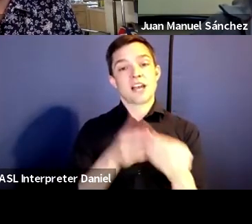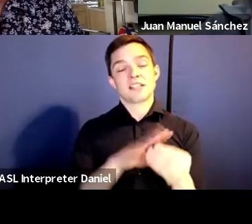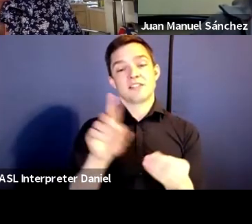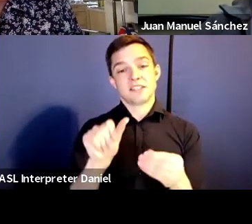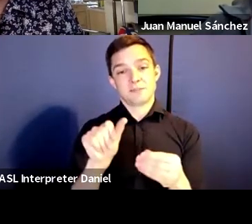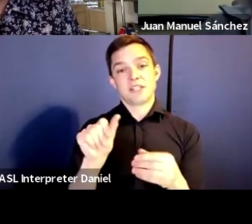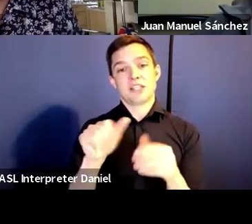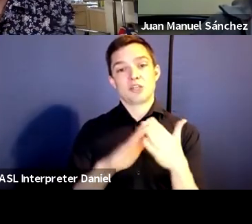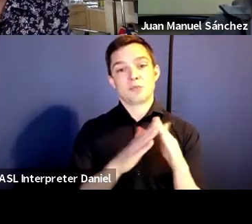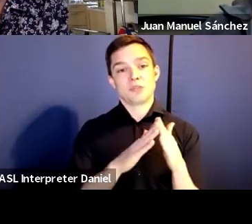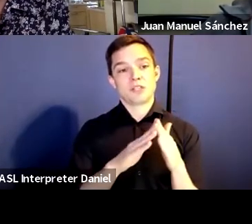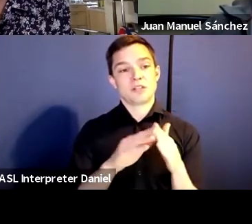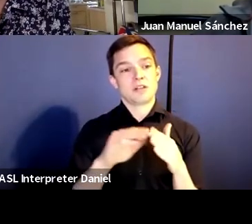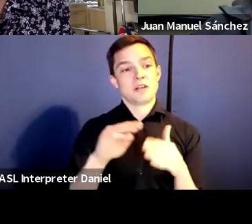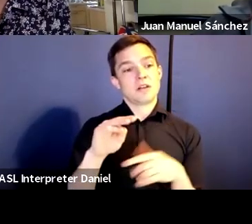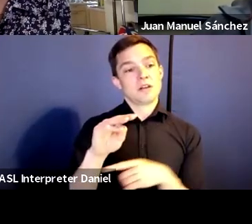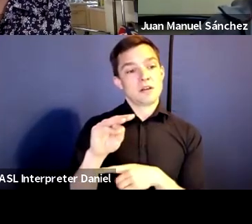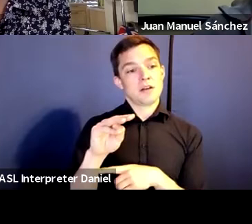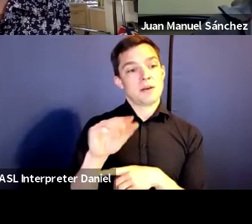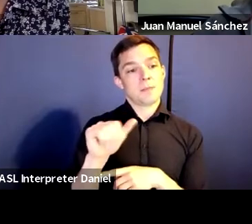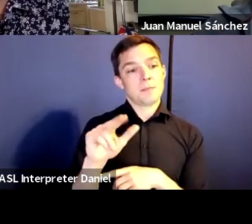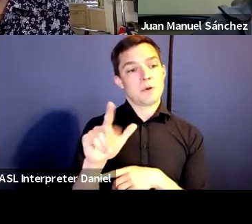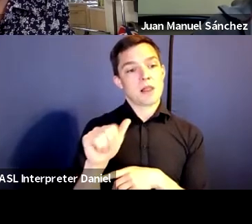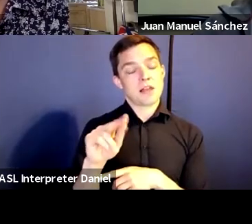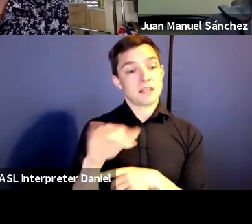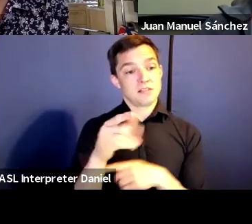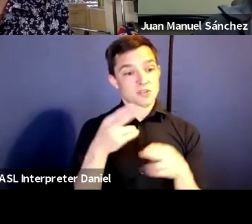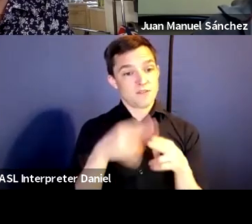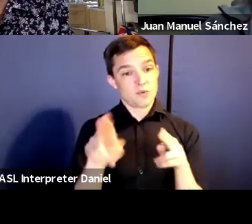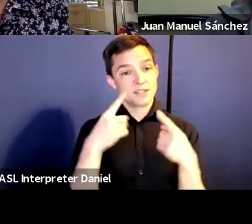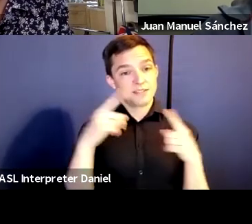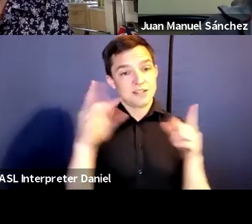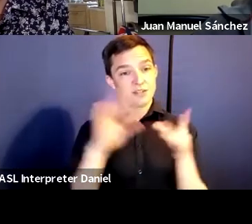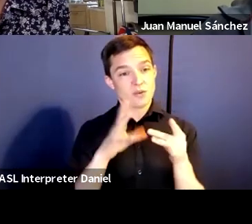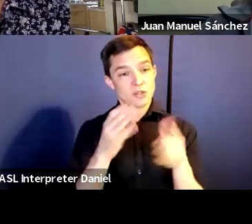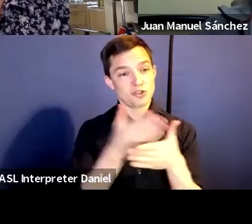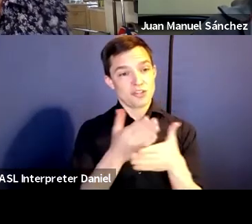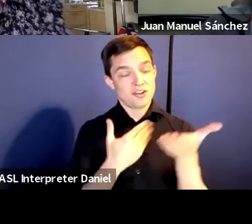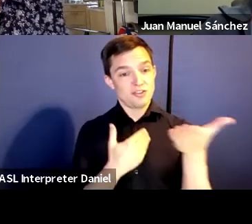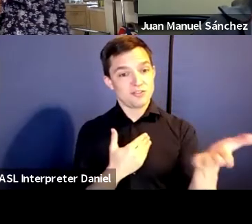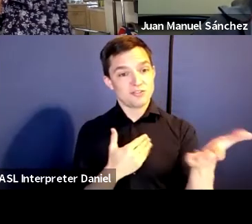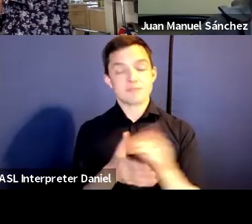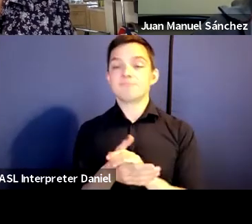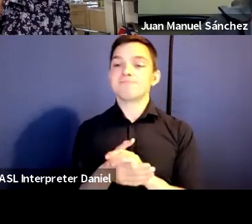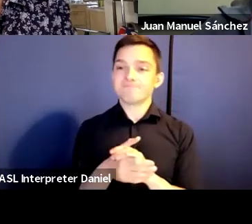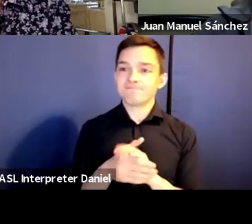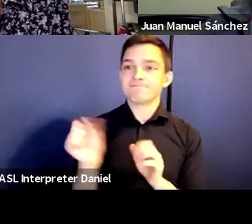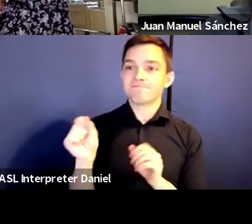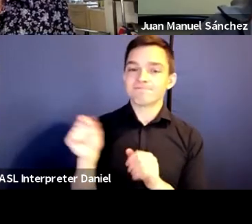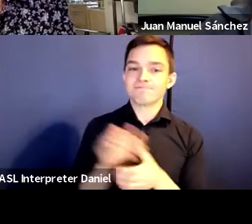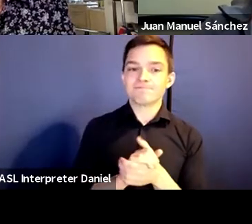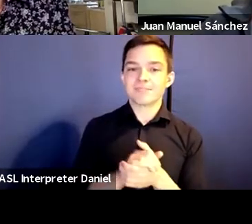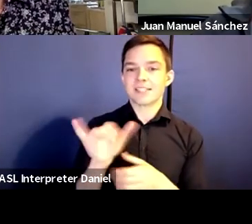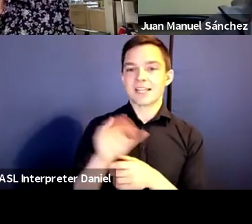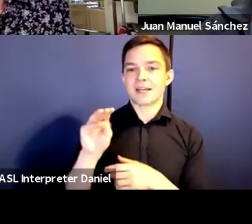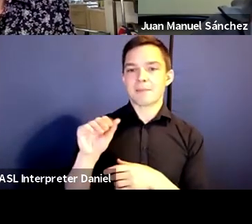community. Milani, is there a quick success that you want to share? Yeah, like Manuel said,